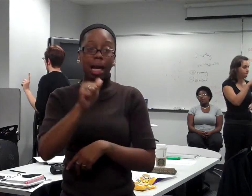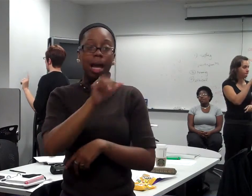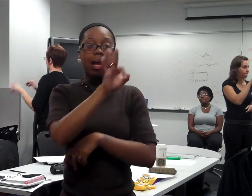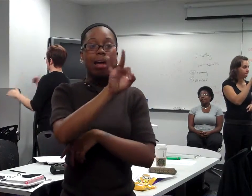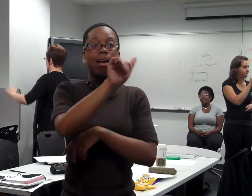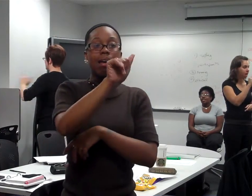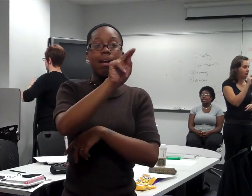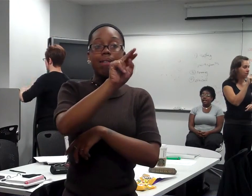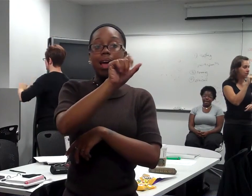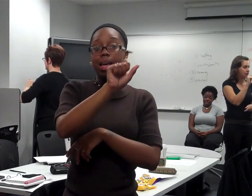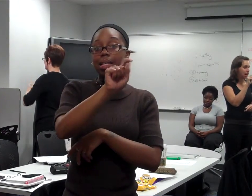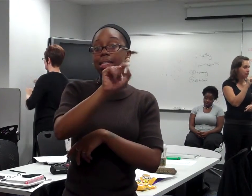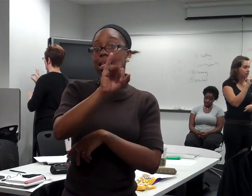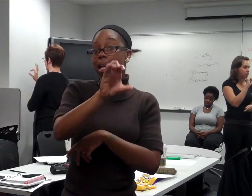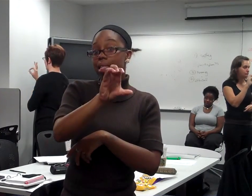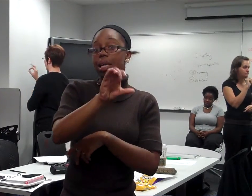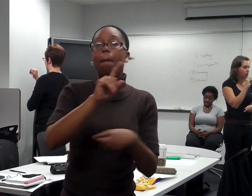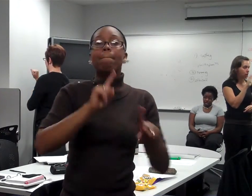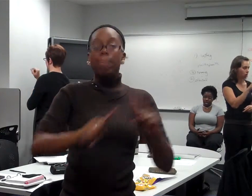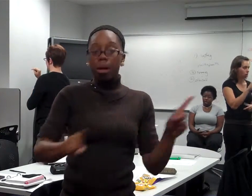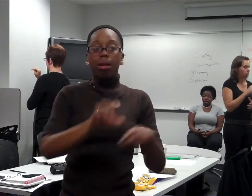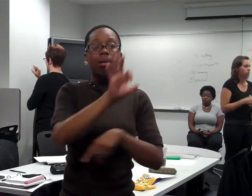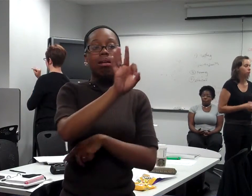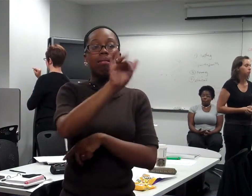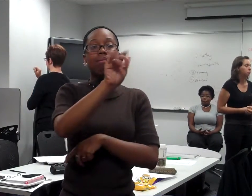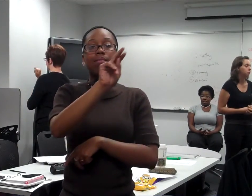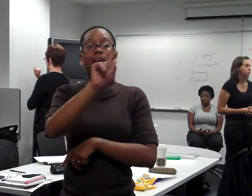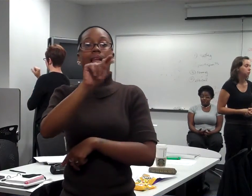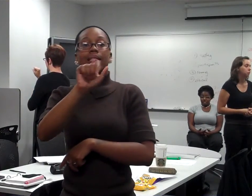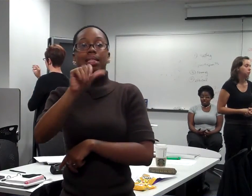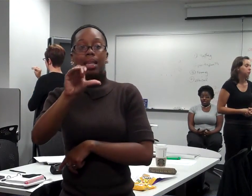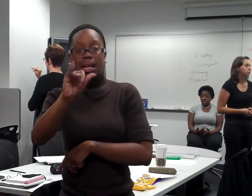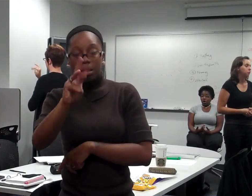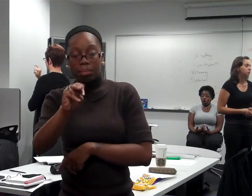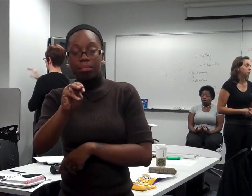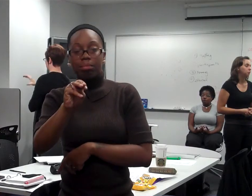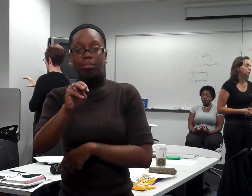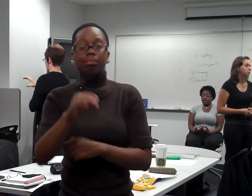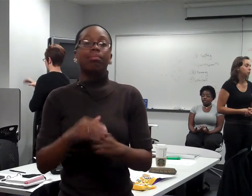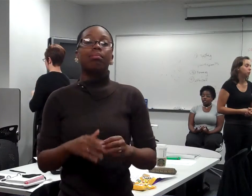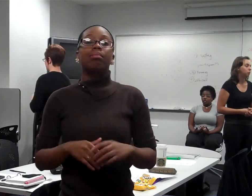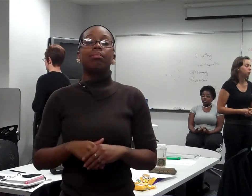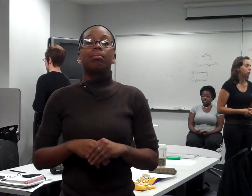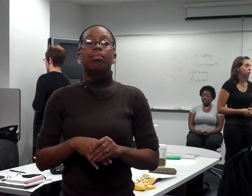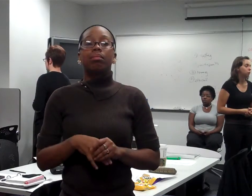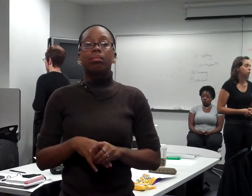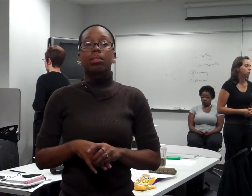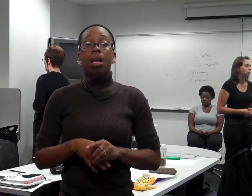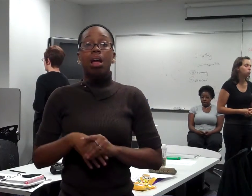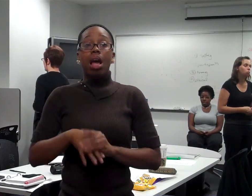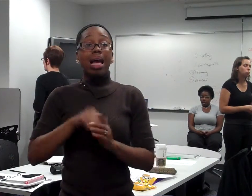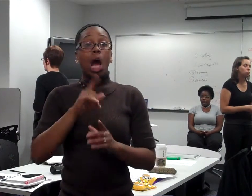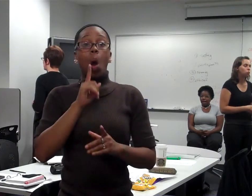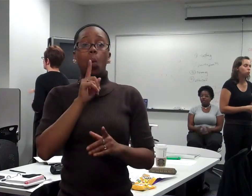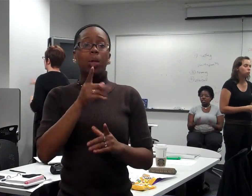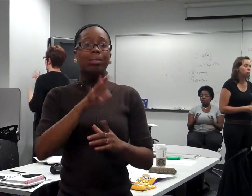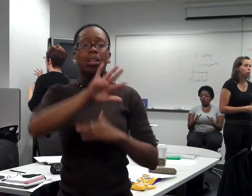but Fantasmic. It's basically all of the Disney movies having